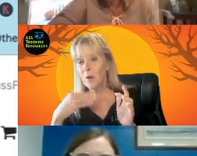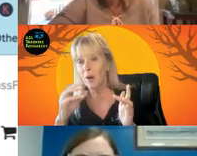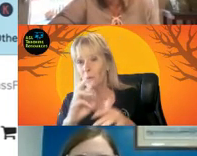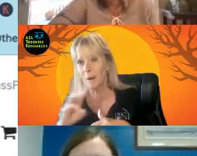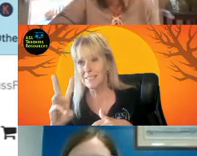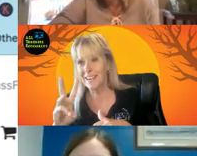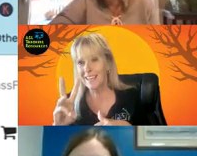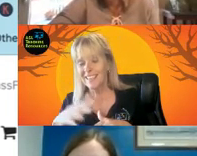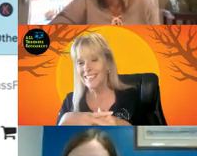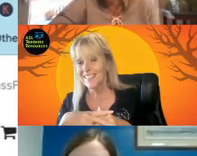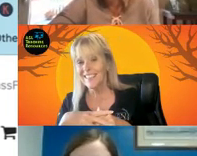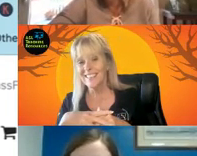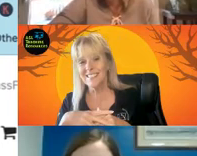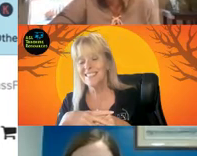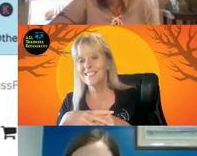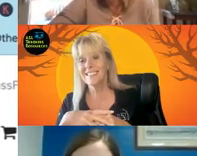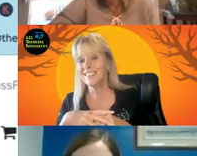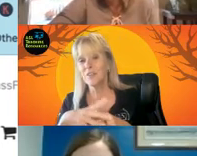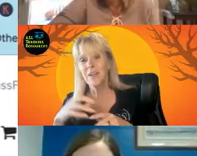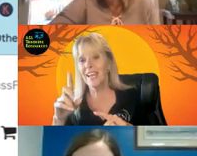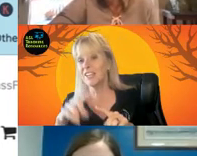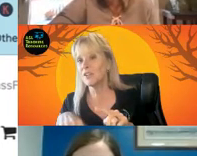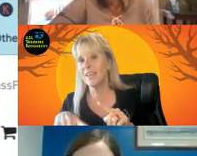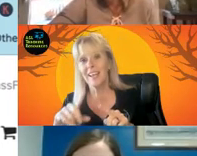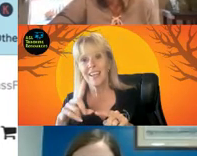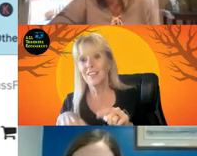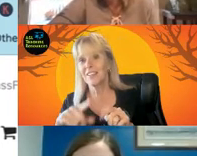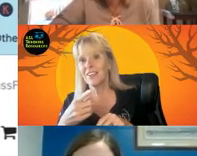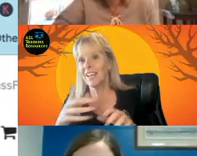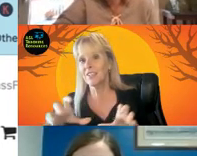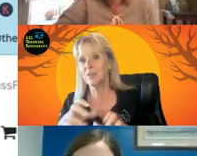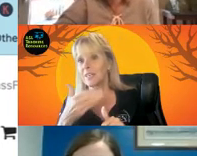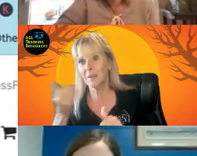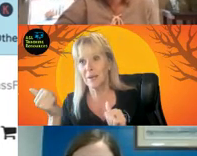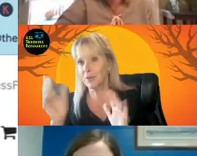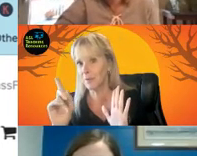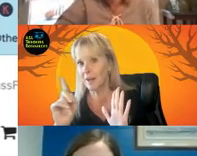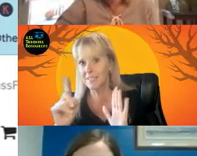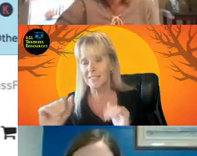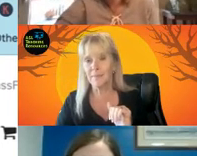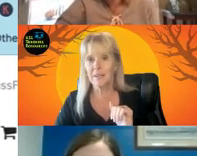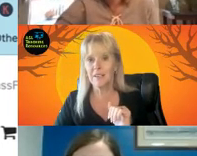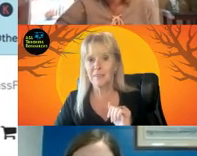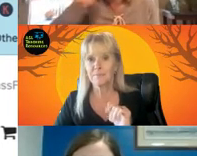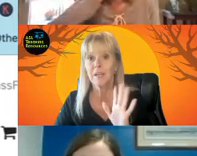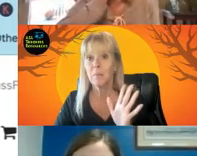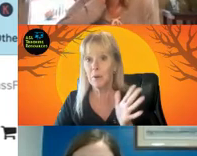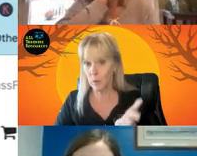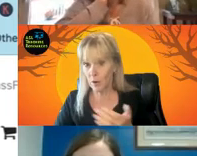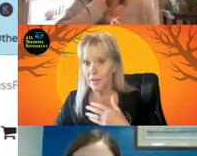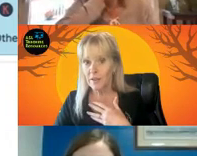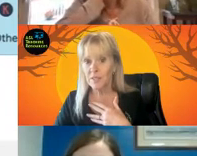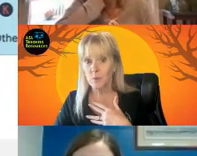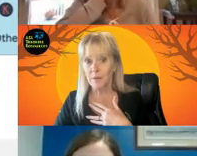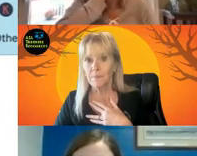membership on our website is, you can't do anything better, honestly. But